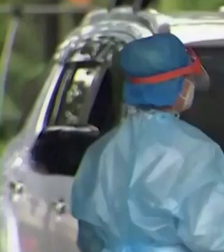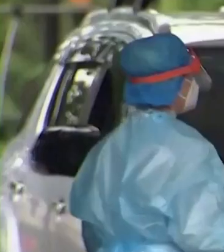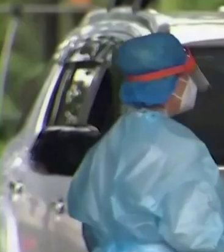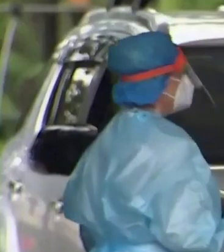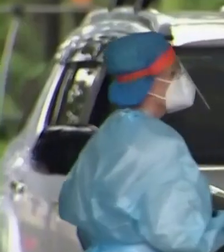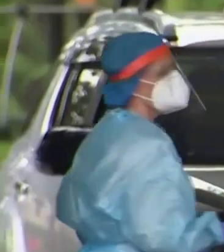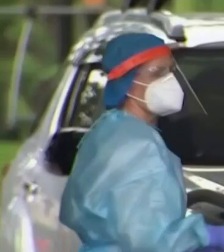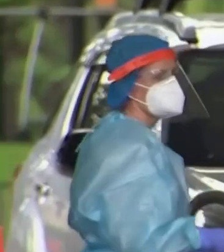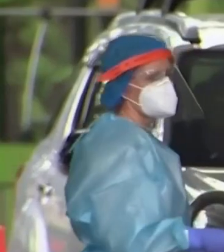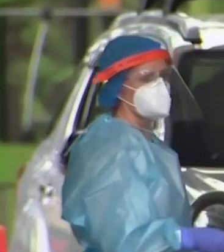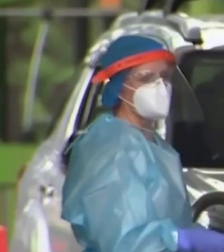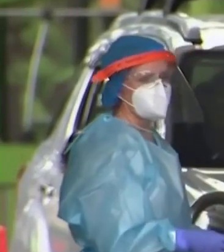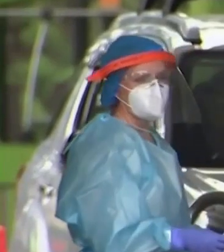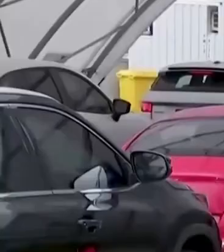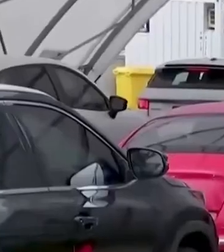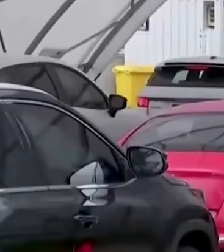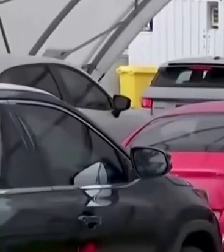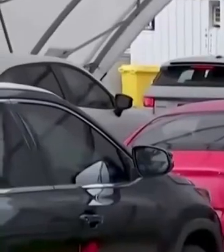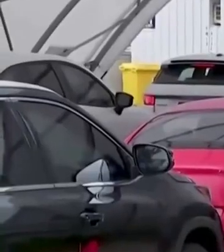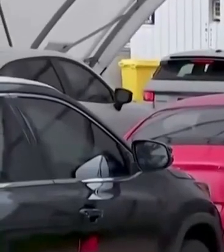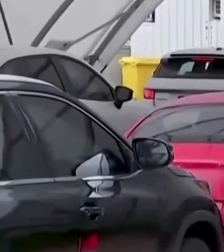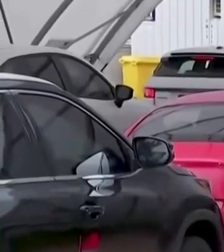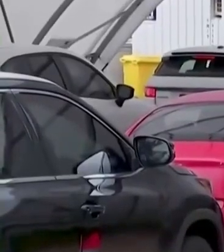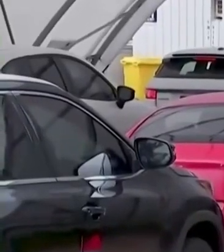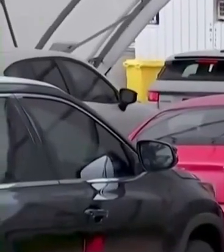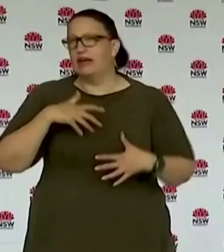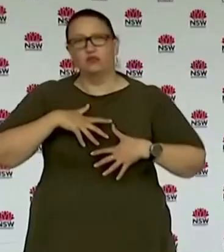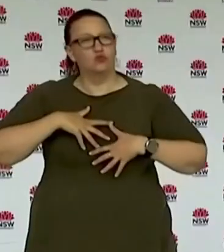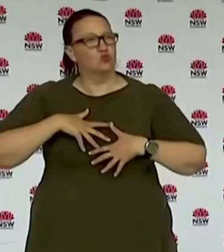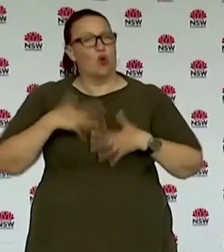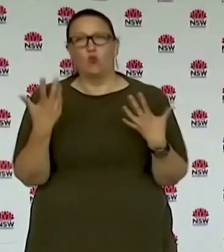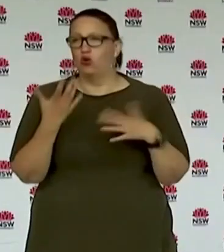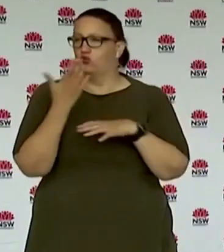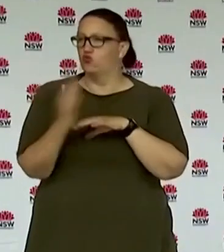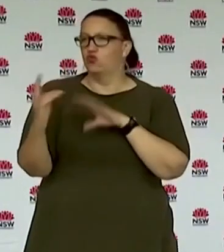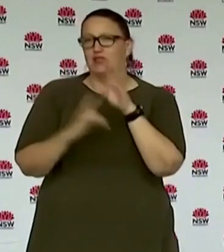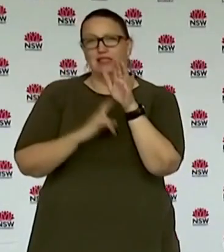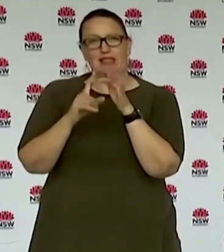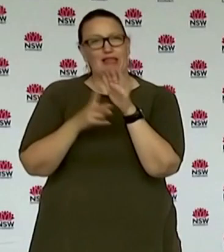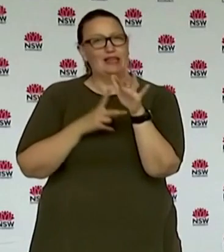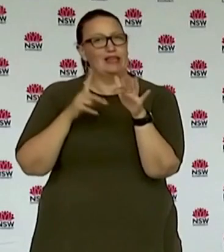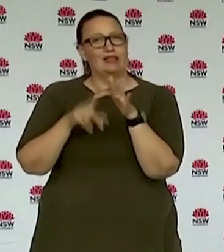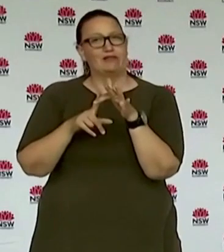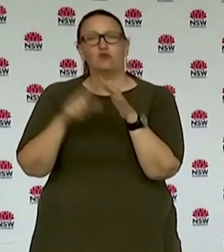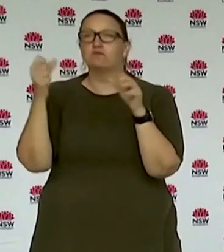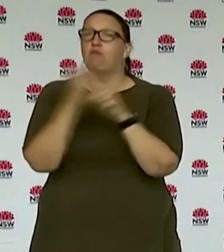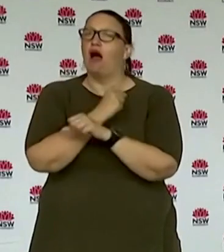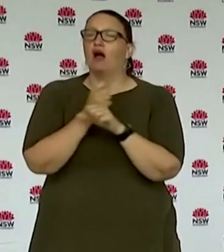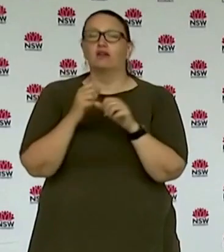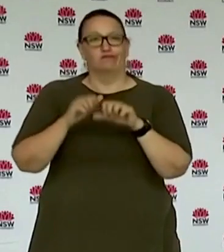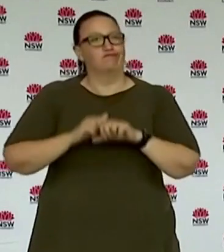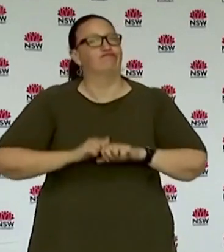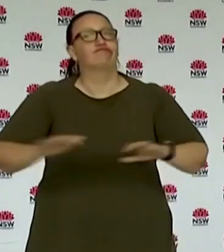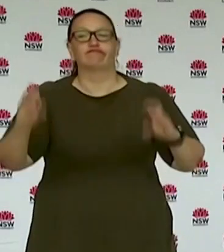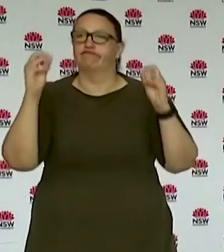for New Year's celebrations to avoid a super-spreading event. But we don't want New Year's Eve to be a situation where